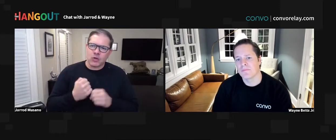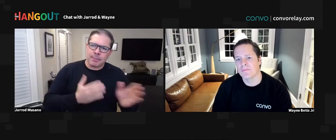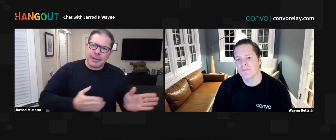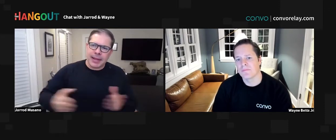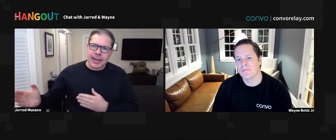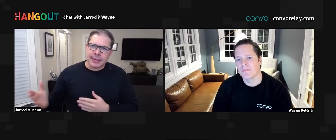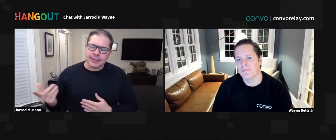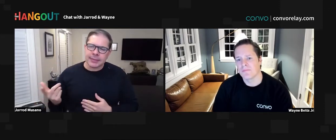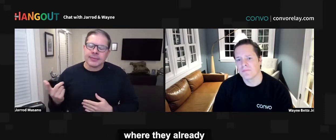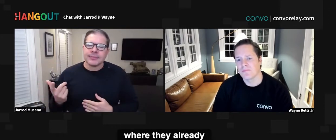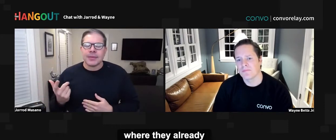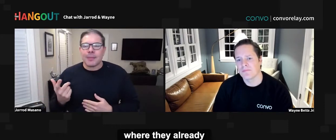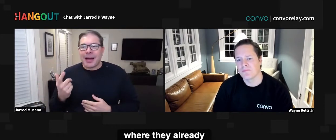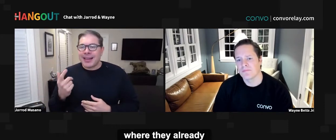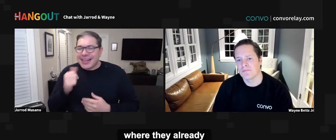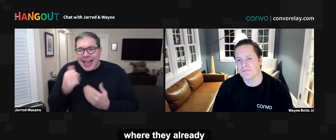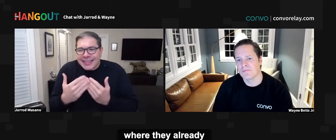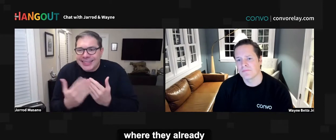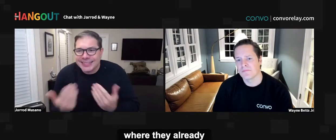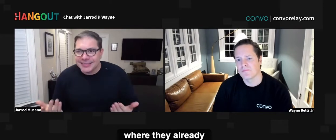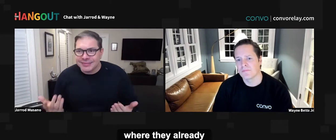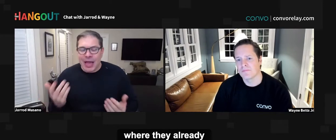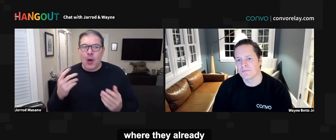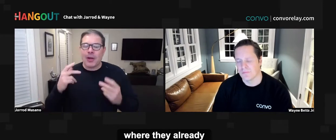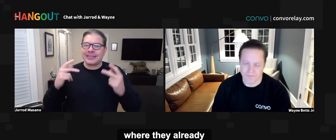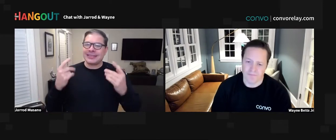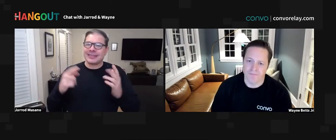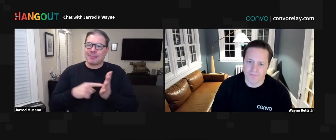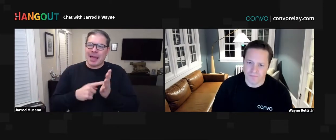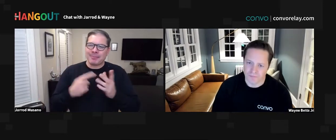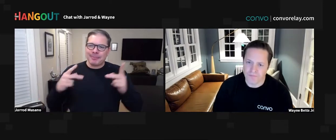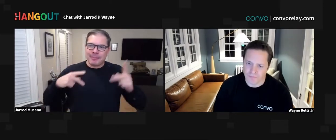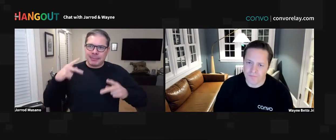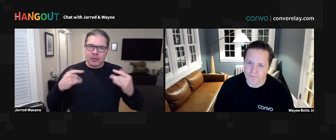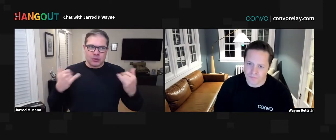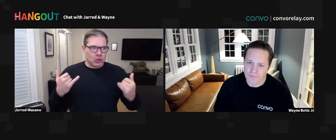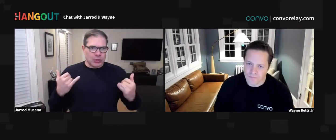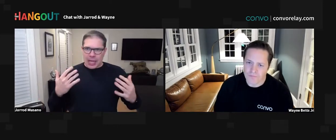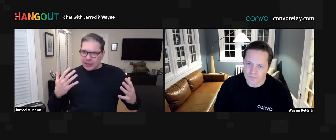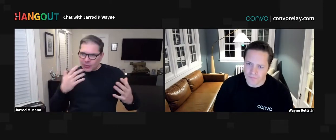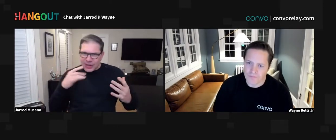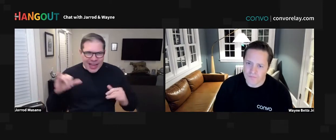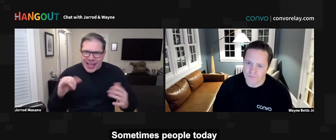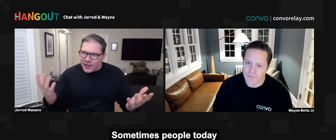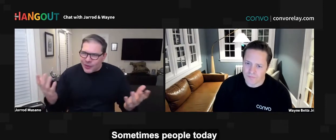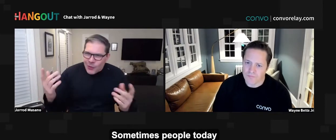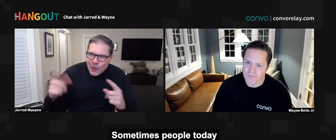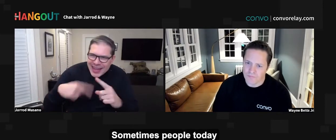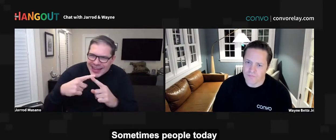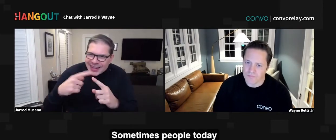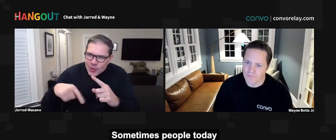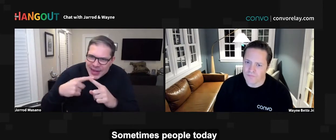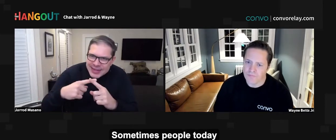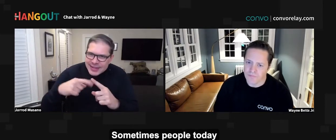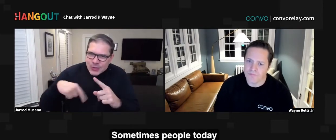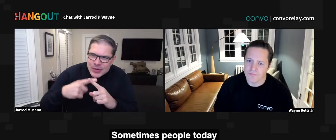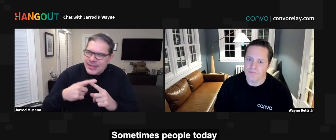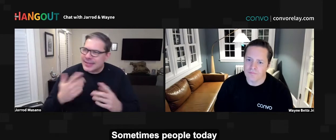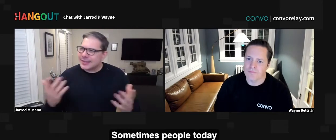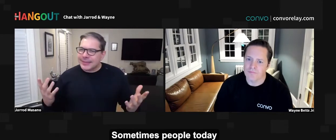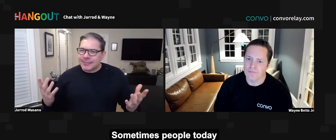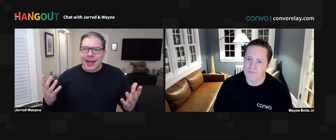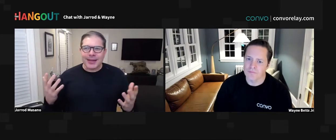often say, I've never been at a company where they already have a 5-year plan, but that wasn't easy. Sometimes people today are